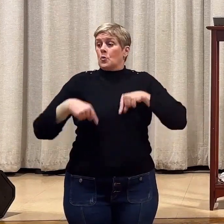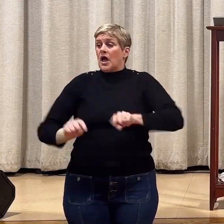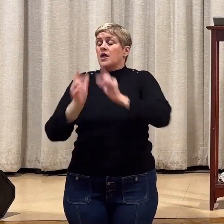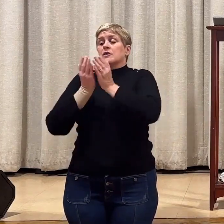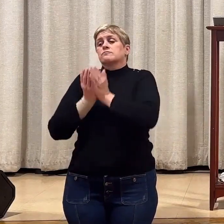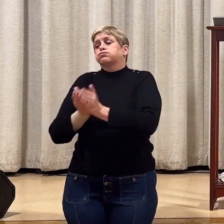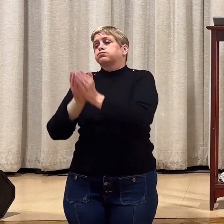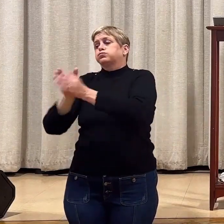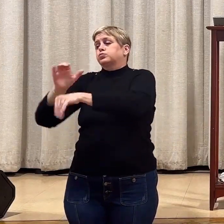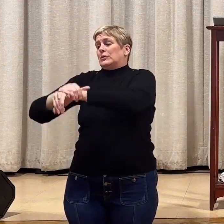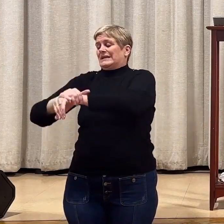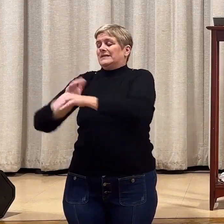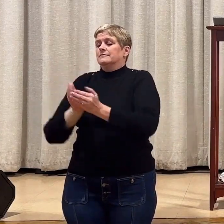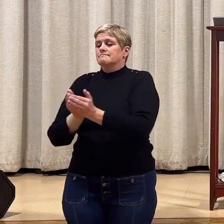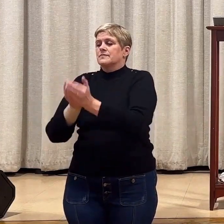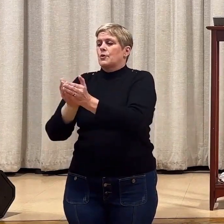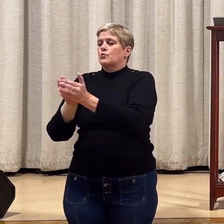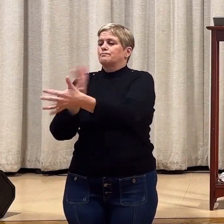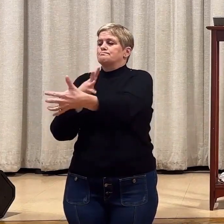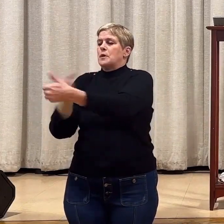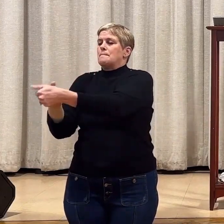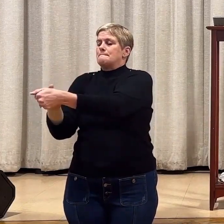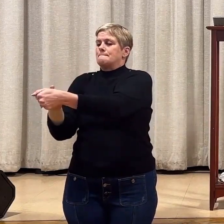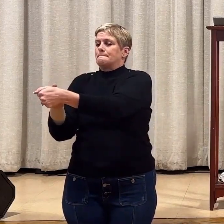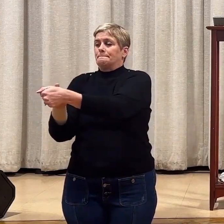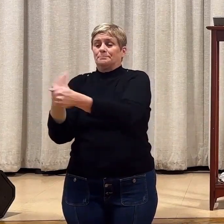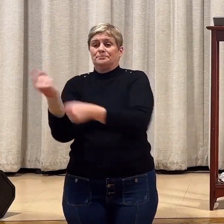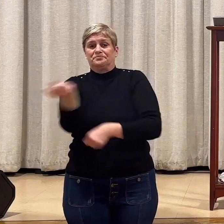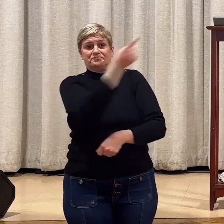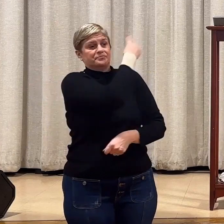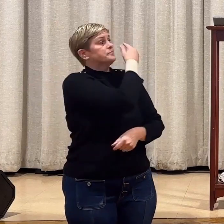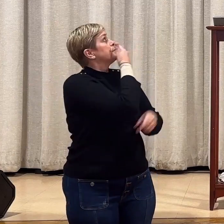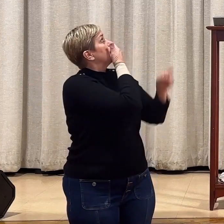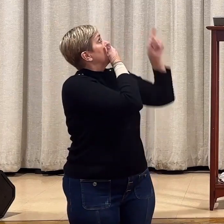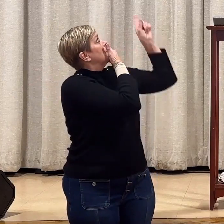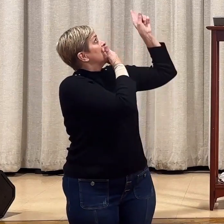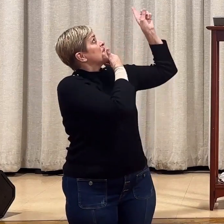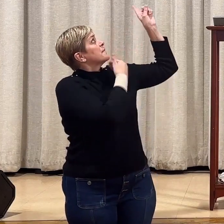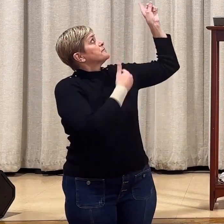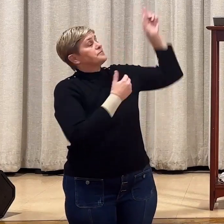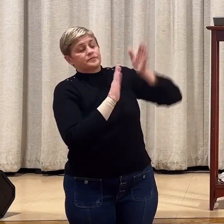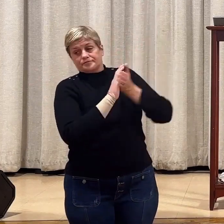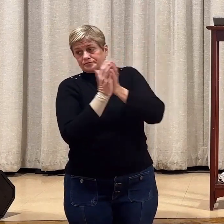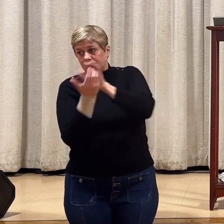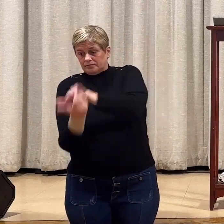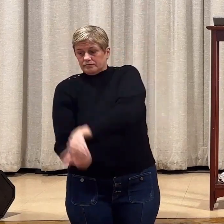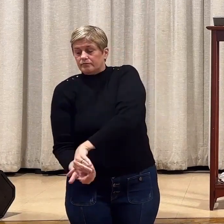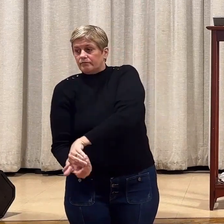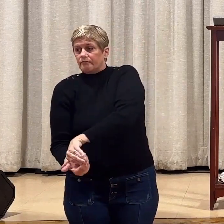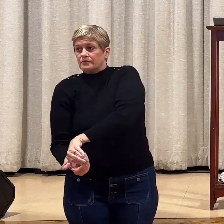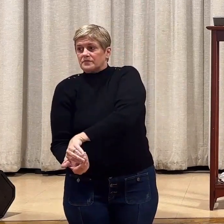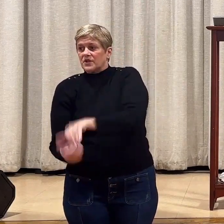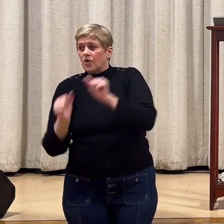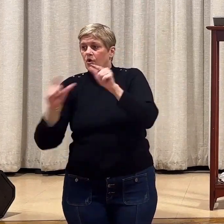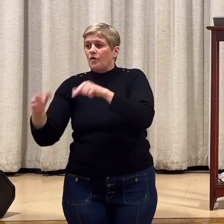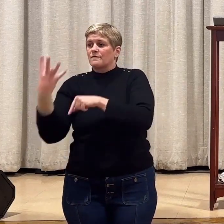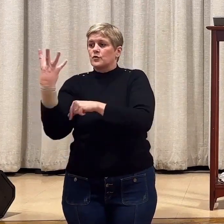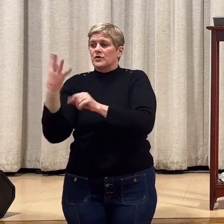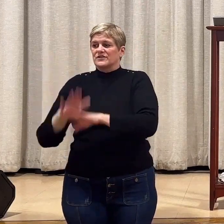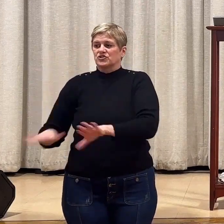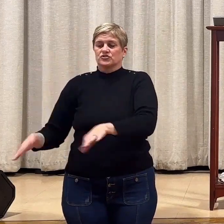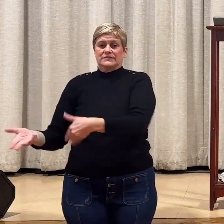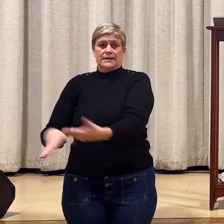to England, the boat crashed. And you can put up that picture. The boat crashed, and all four kids